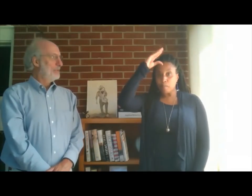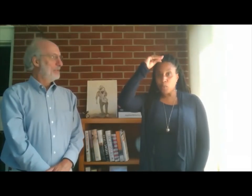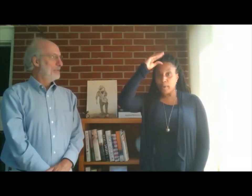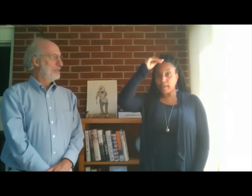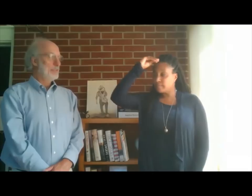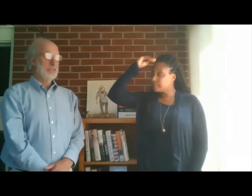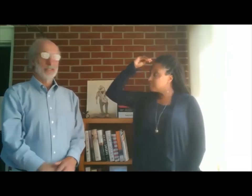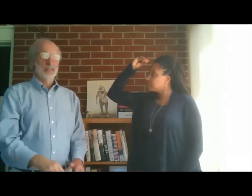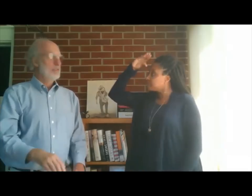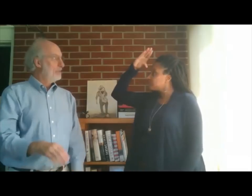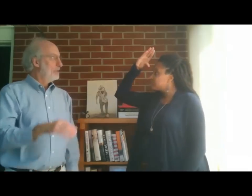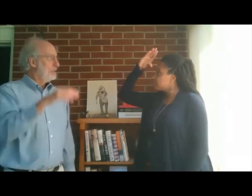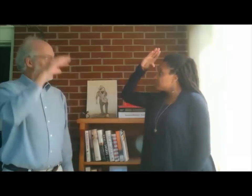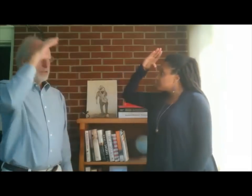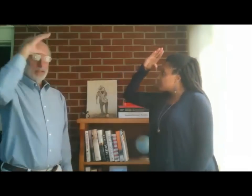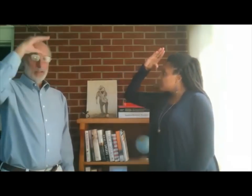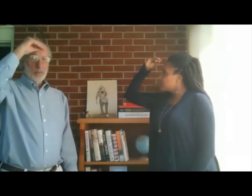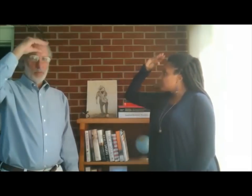Boy.